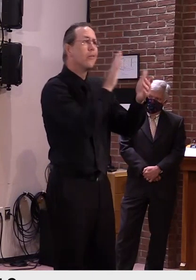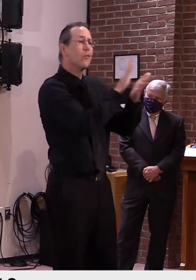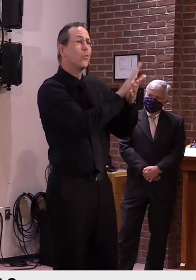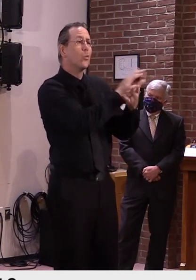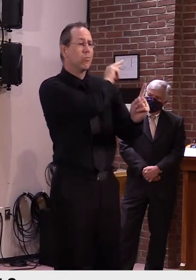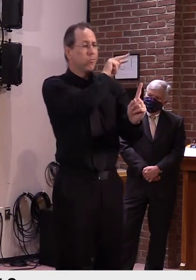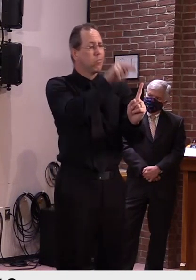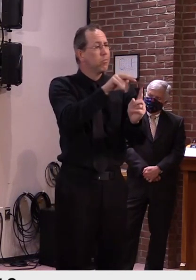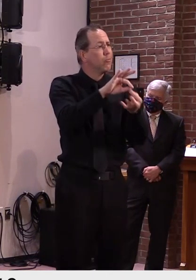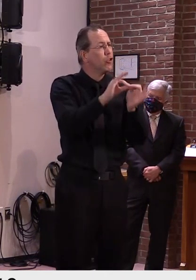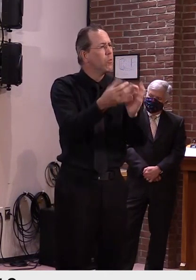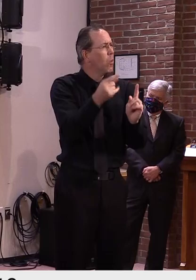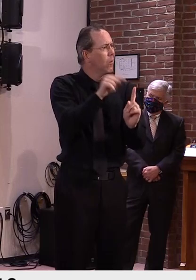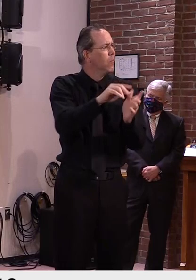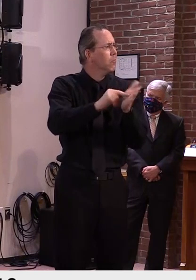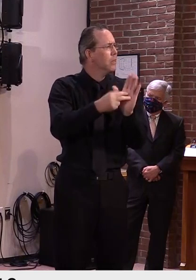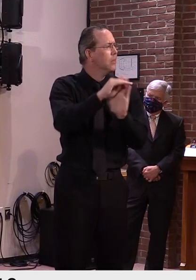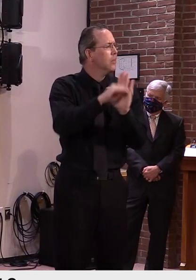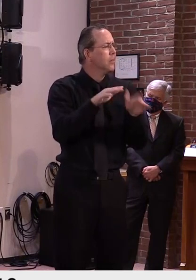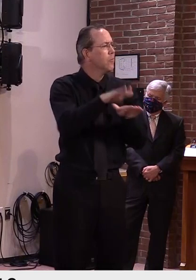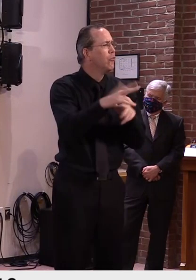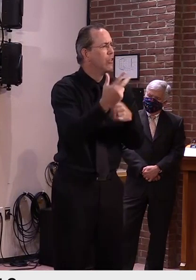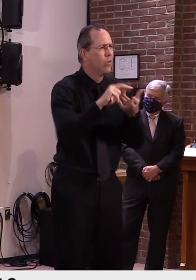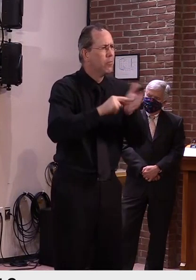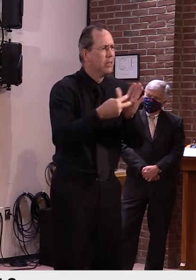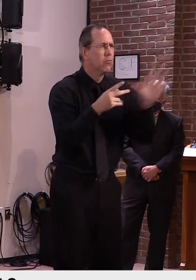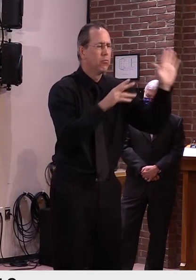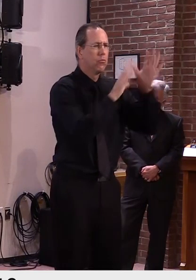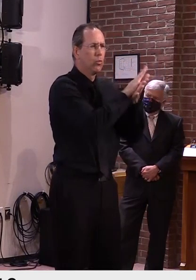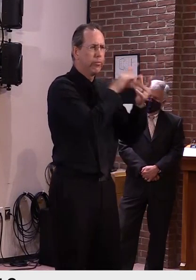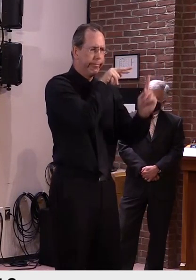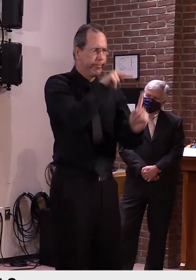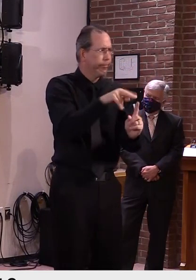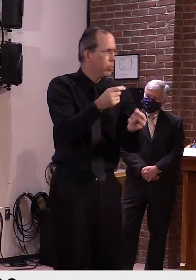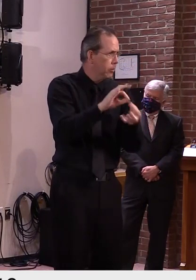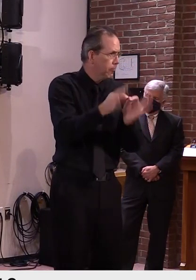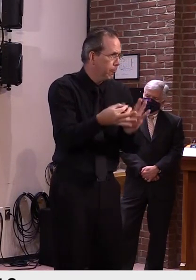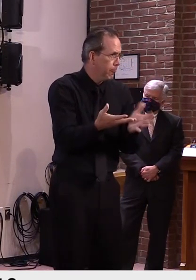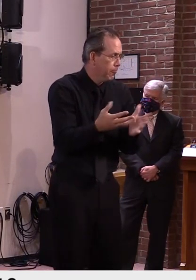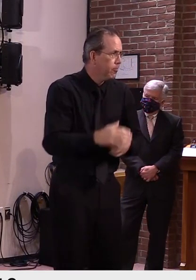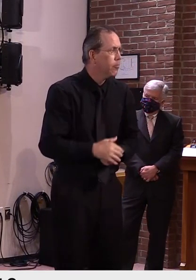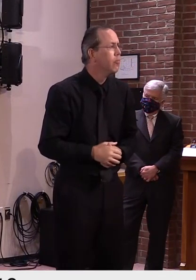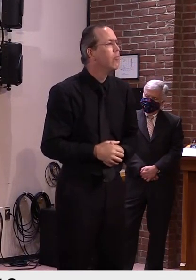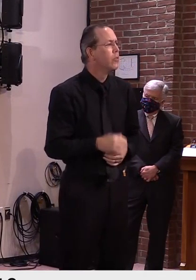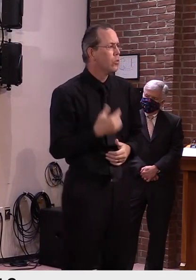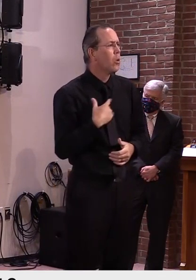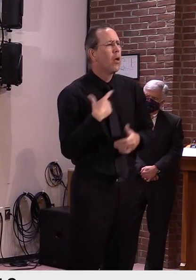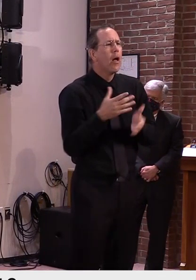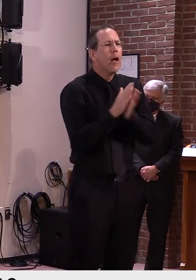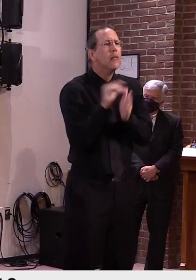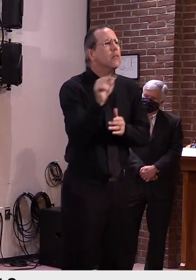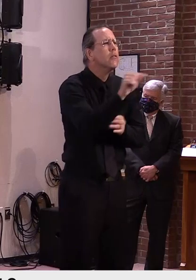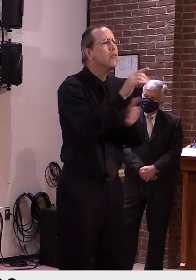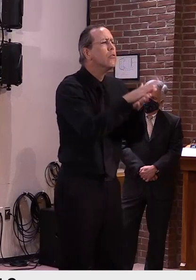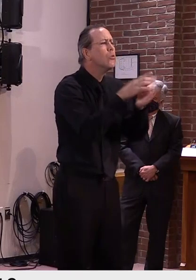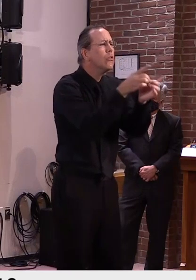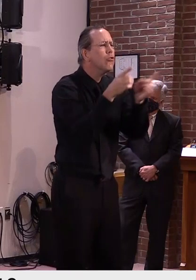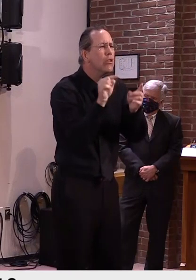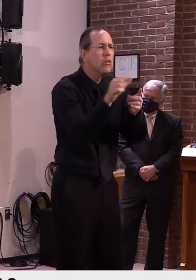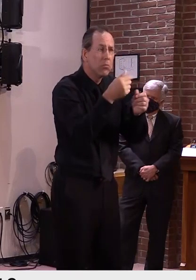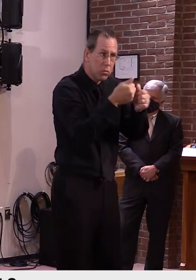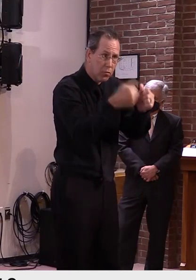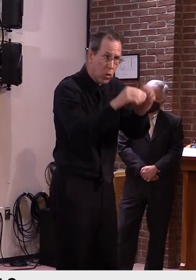two to give schools the opportunity to practice the implementation of the more strict requirements. But we also anticipated moving to step